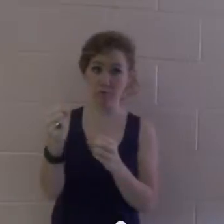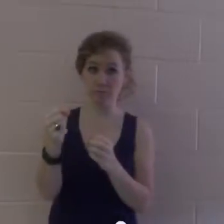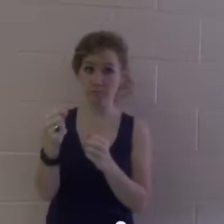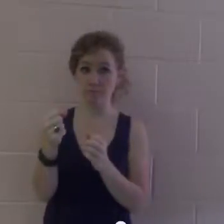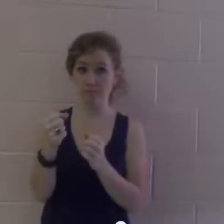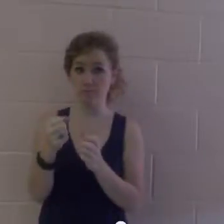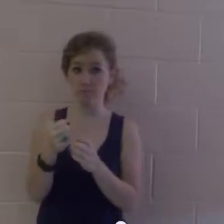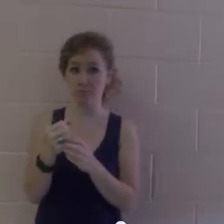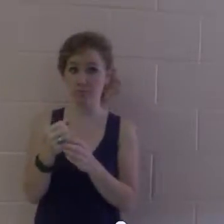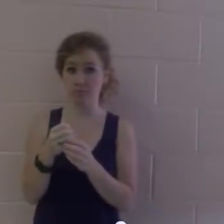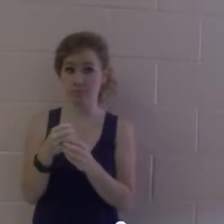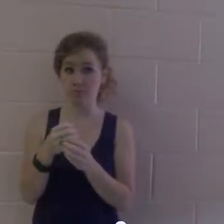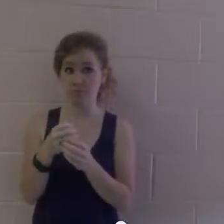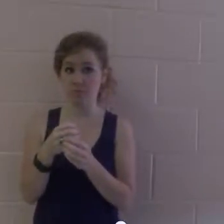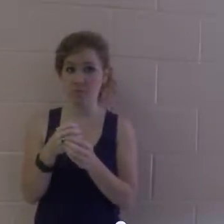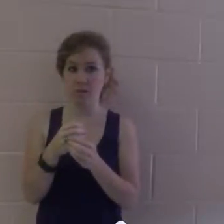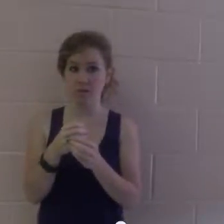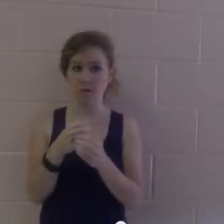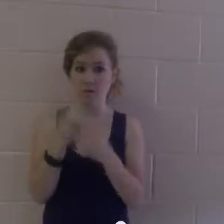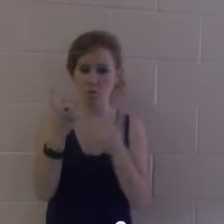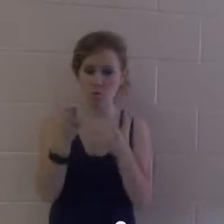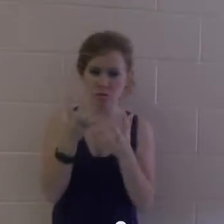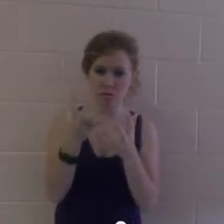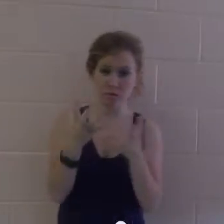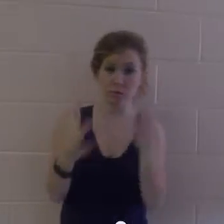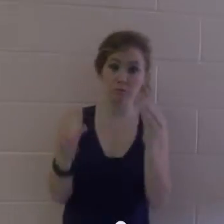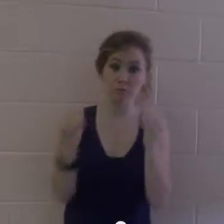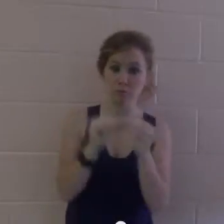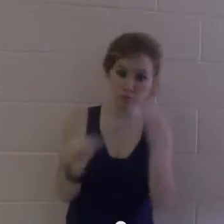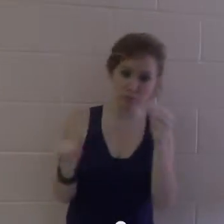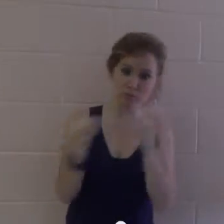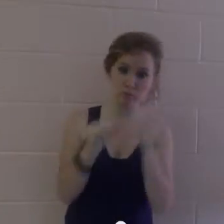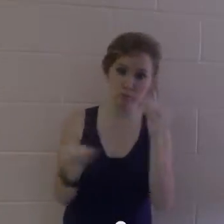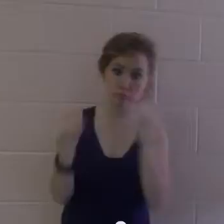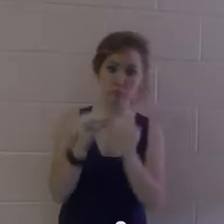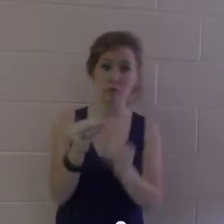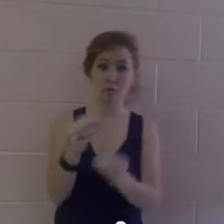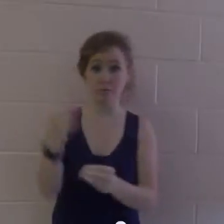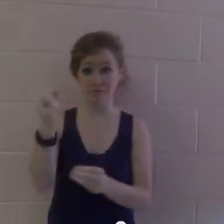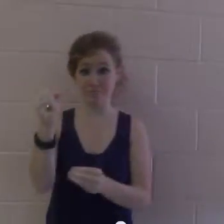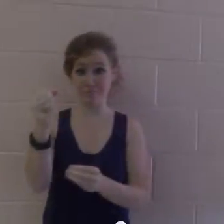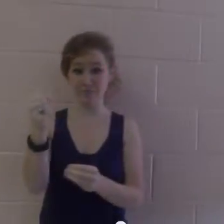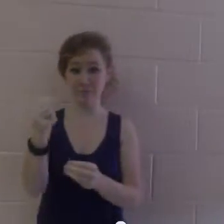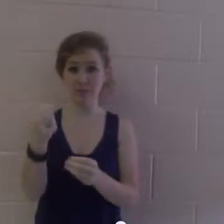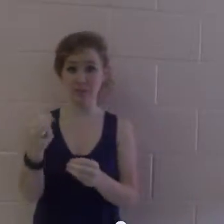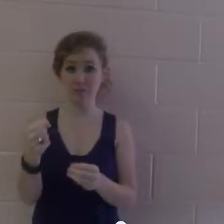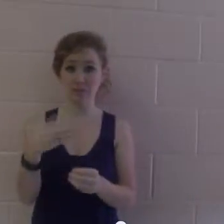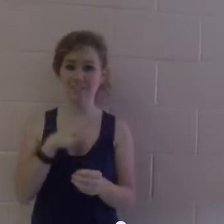Because their diet continuously is